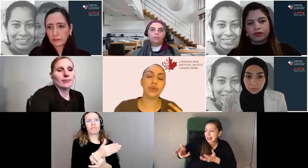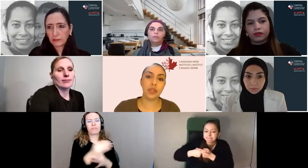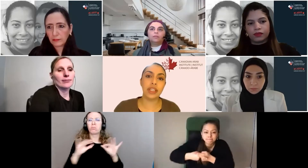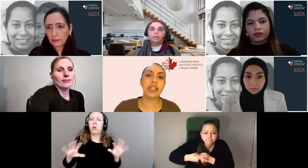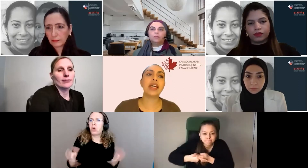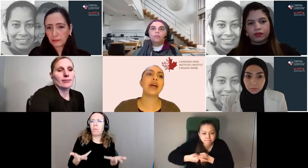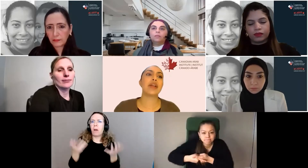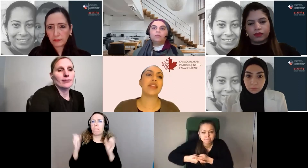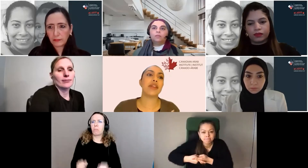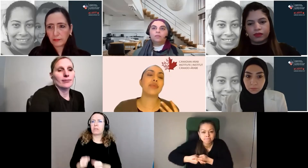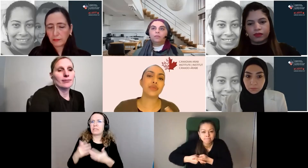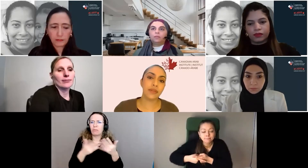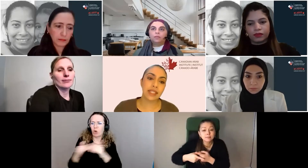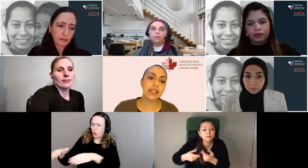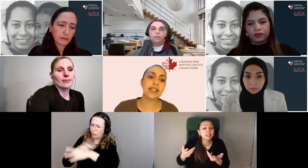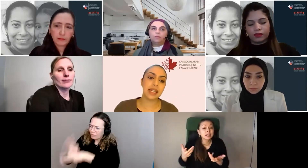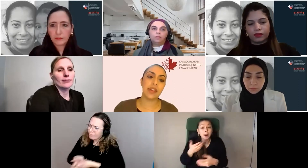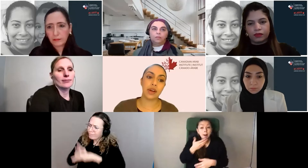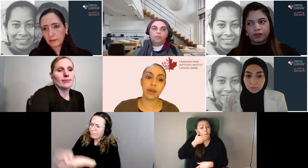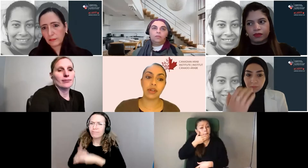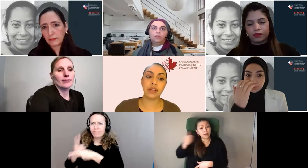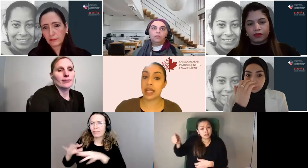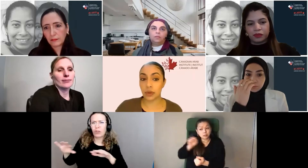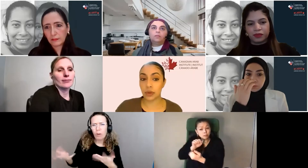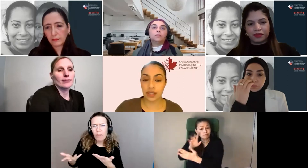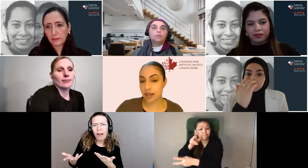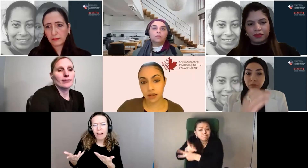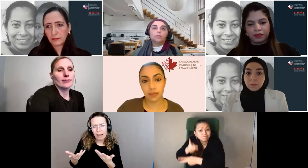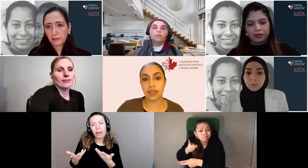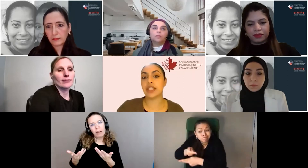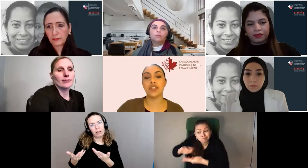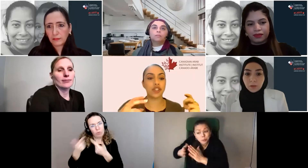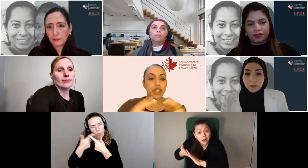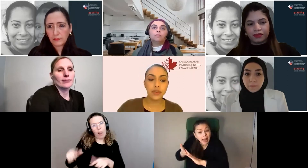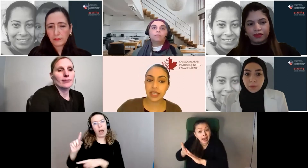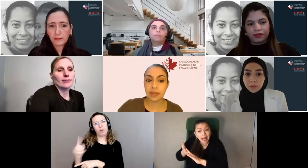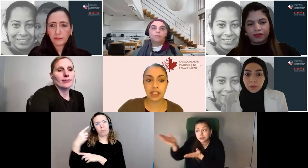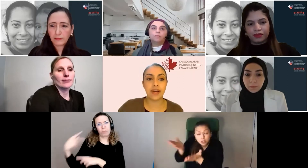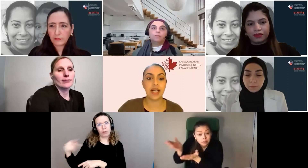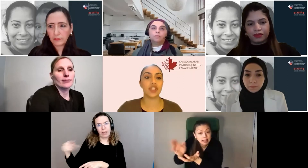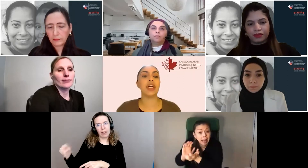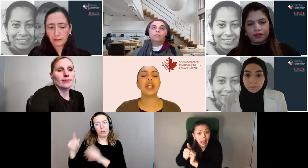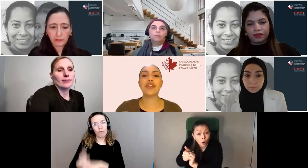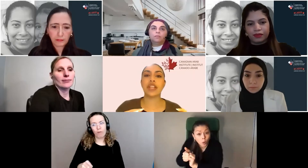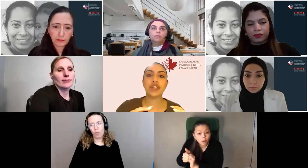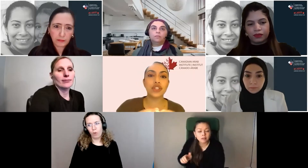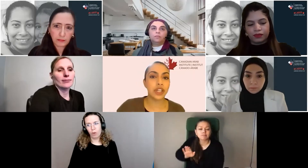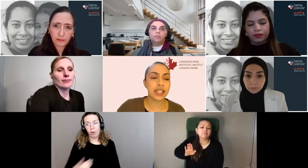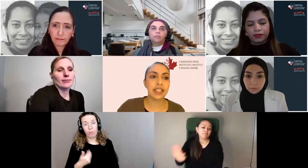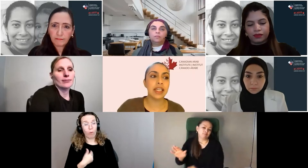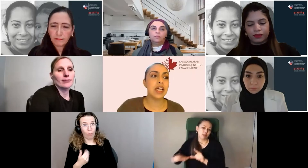a community than through services in their mother language and tongue? Because there's a certain relatability factor, there's